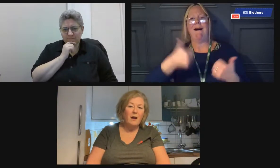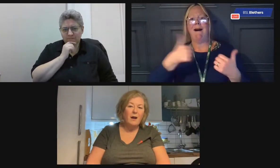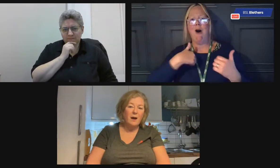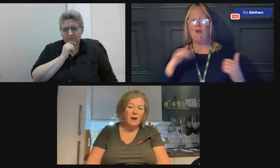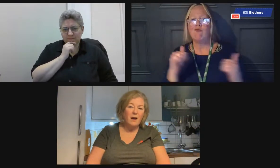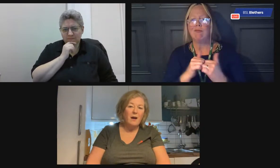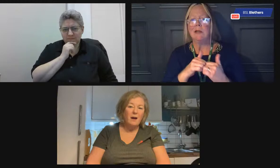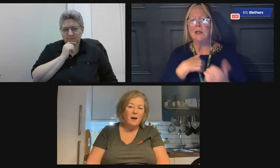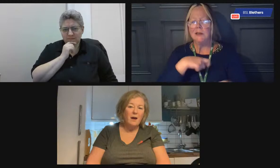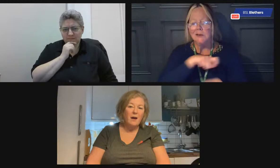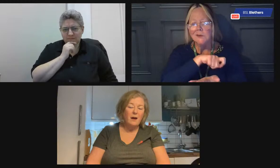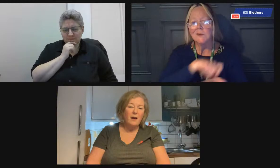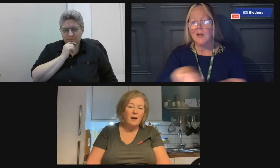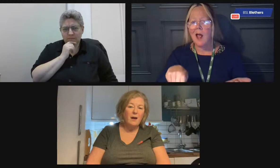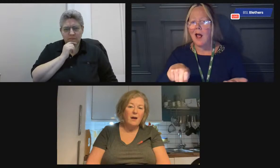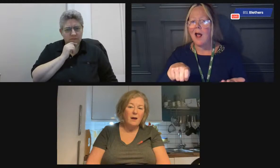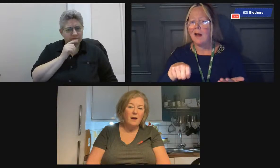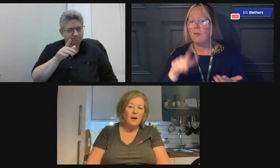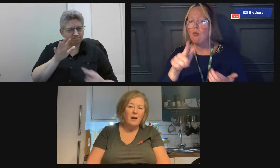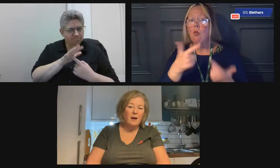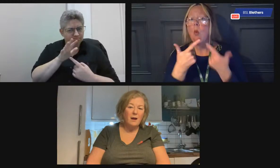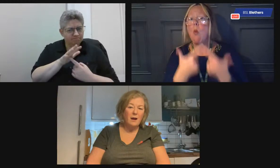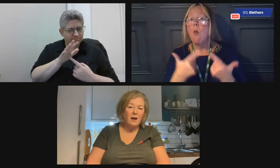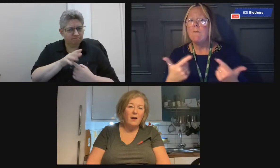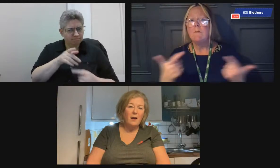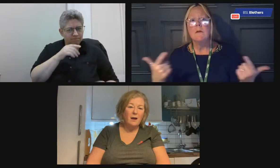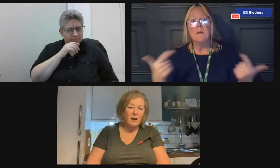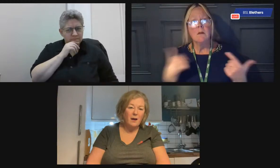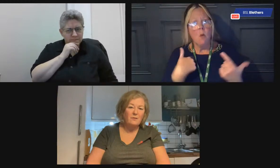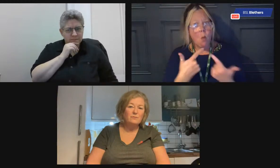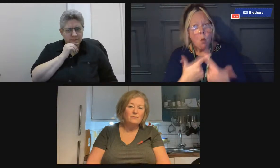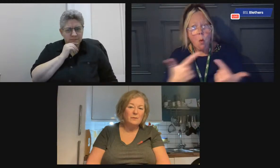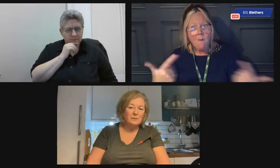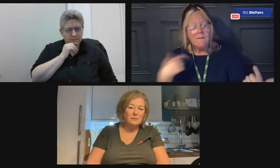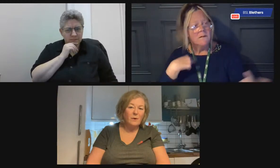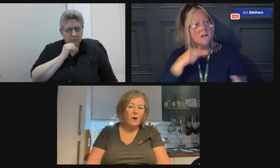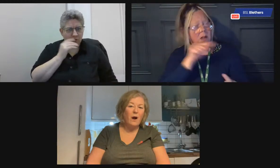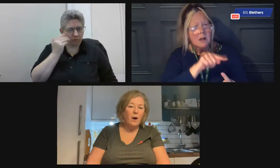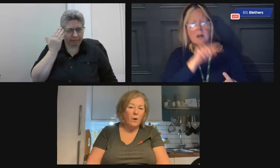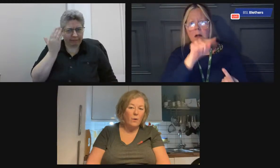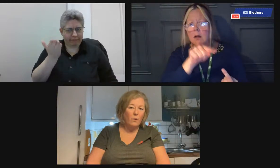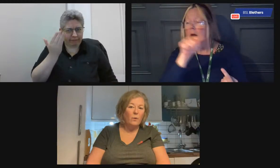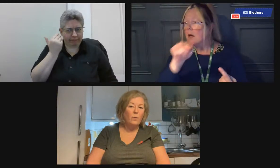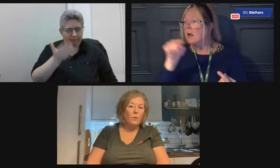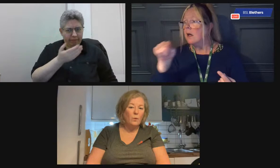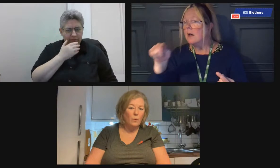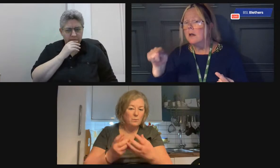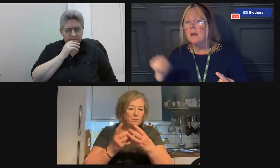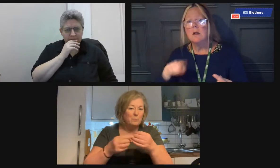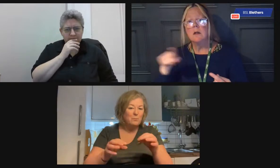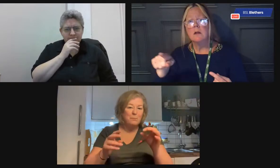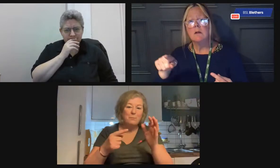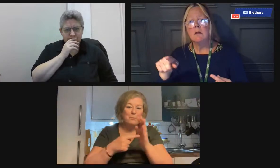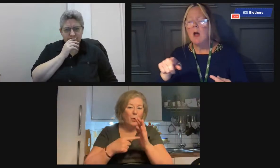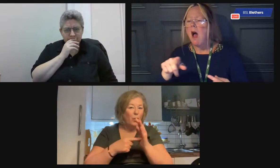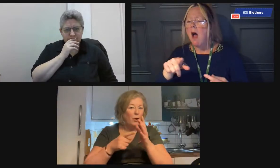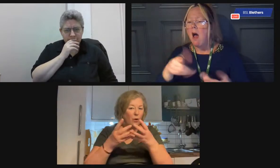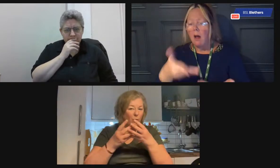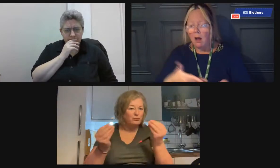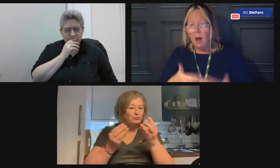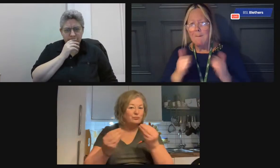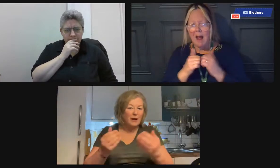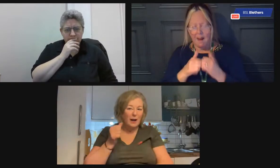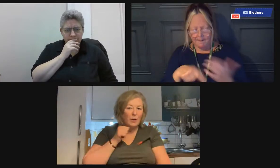it says. Don't just kind of go, oh yeah, I agree, and sign. We Good see point. it very often. We see it very often